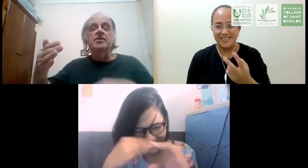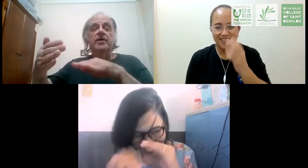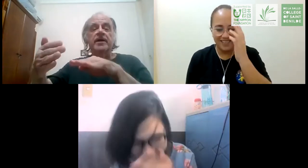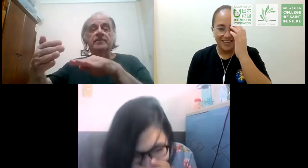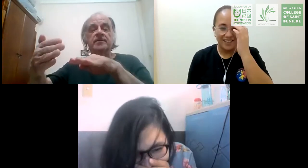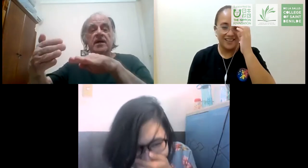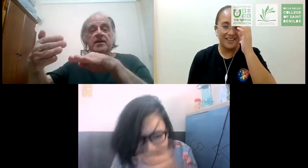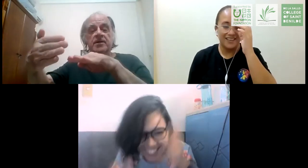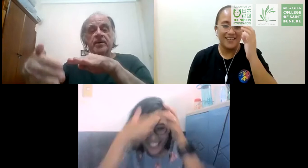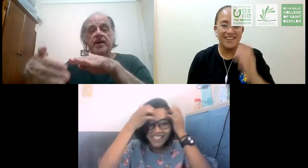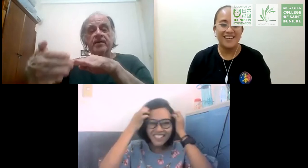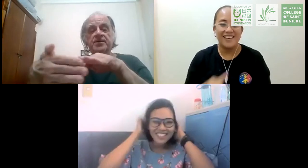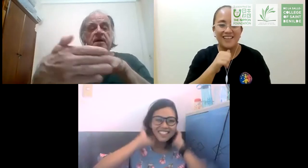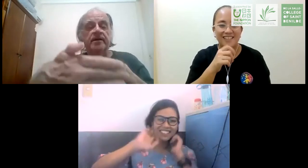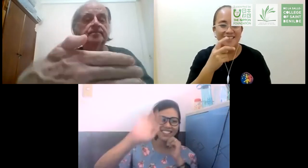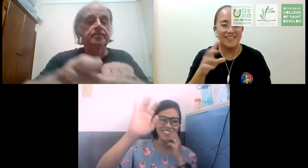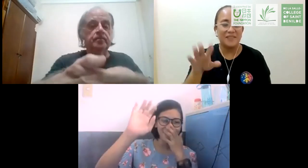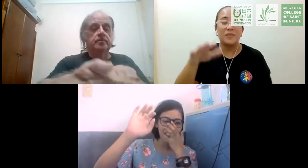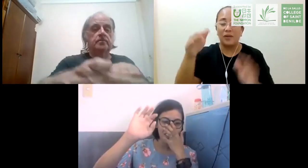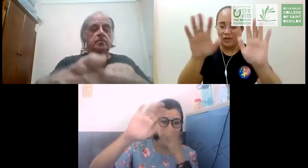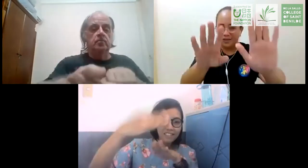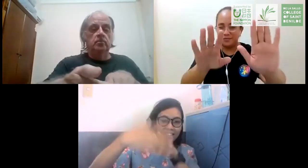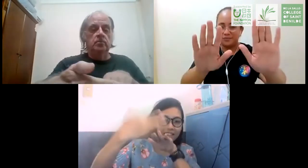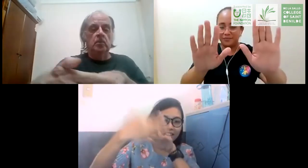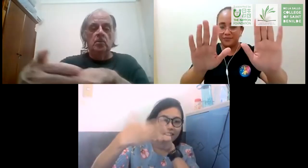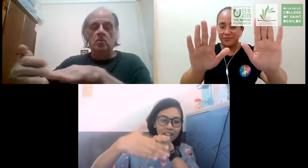Okay, let's go again. So we have this sign,